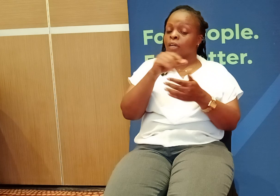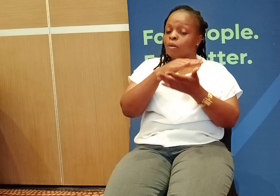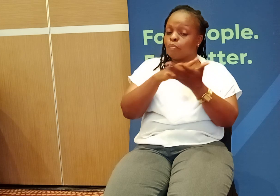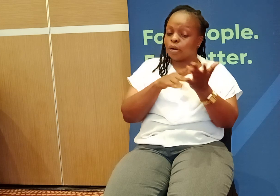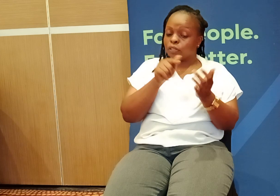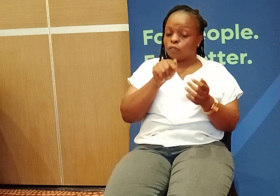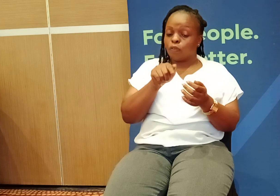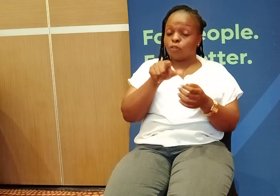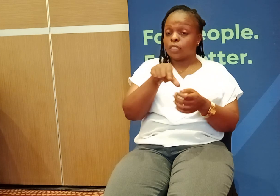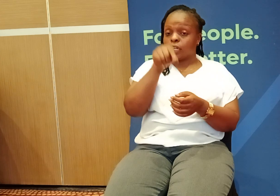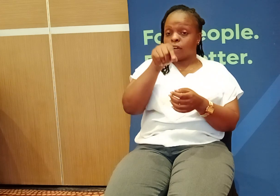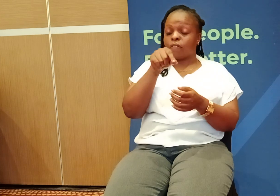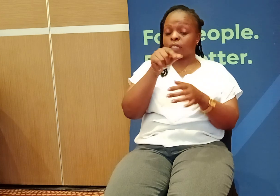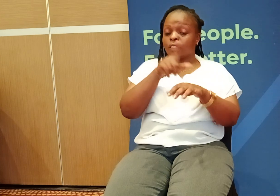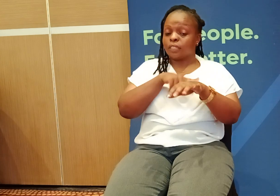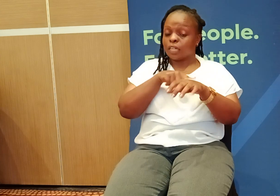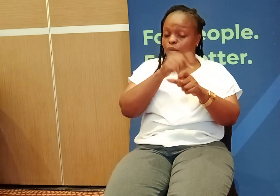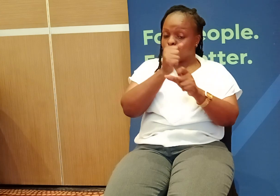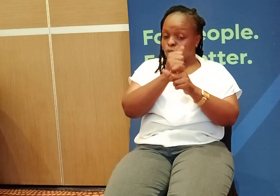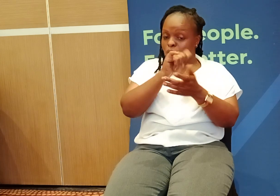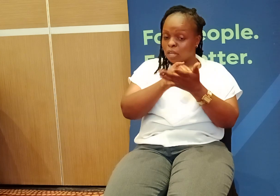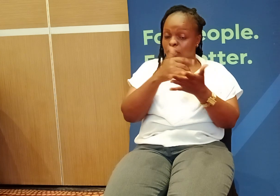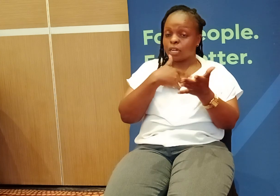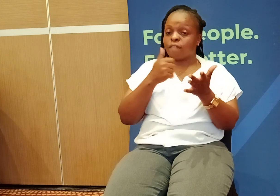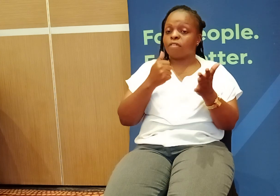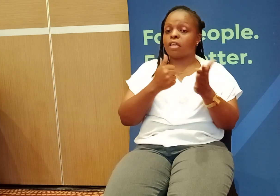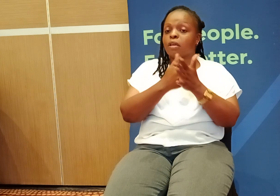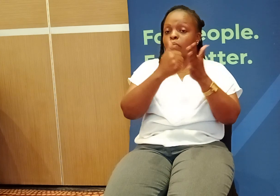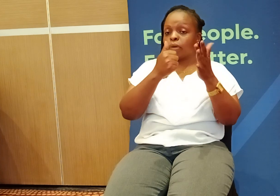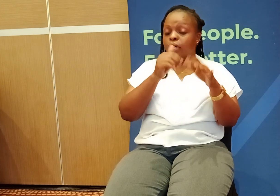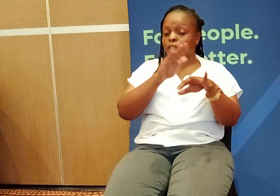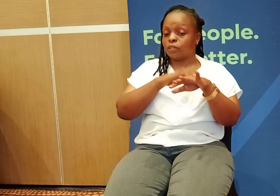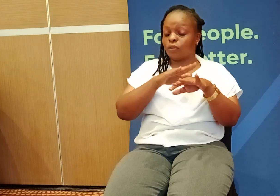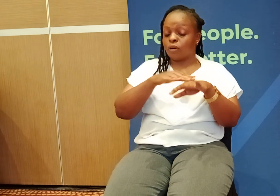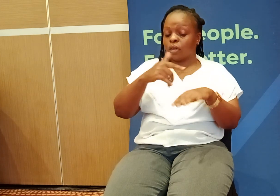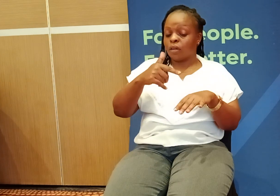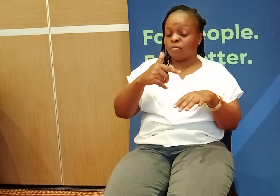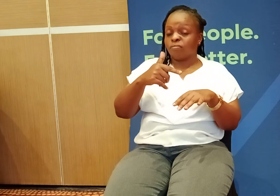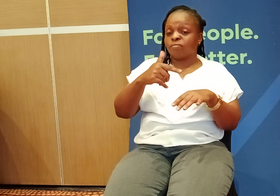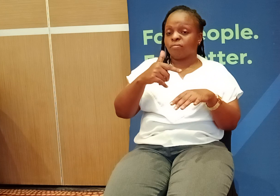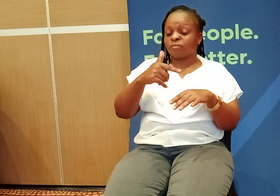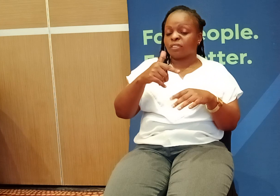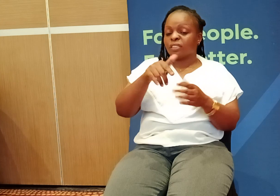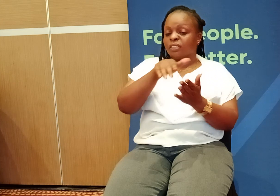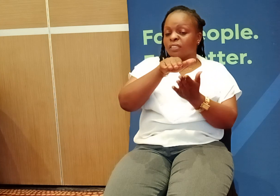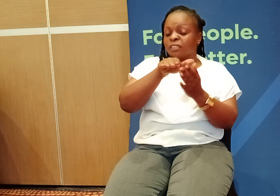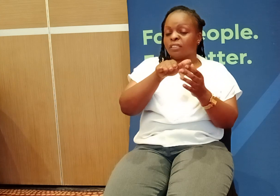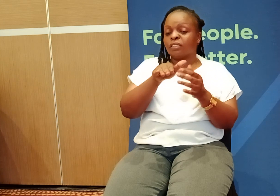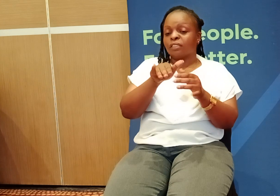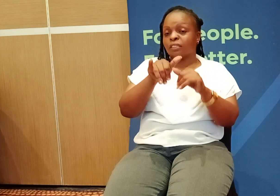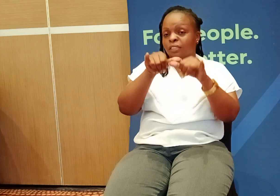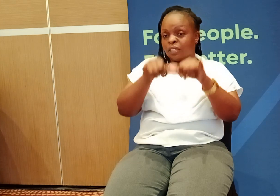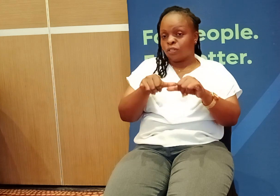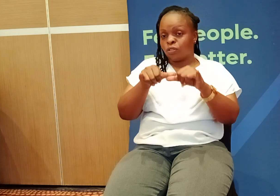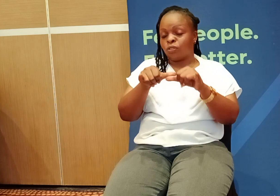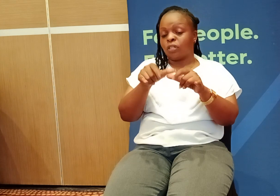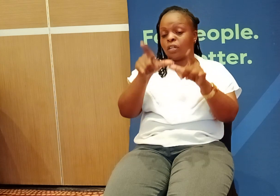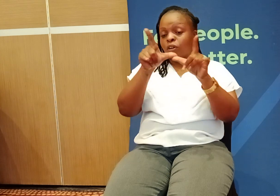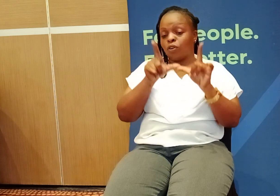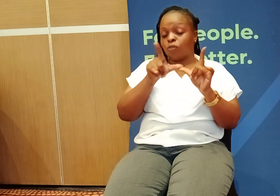do that, it also has an impact on our what we call the statutory loan loss reserve,